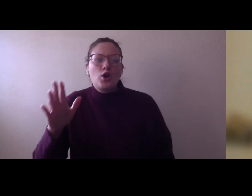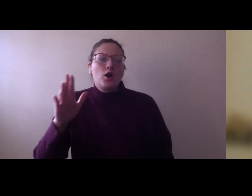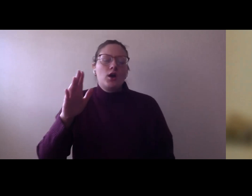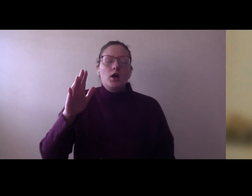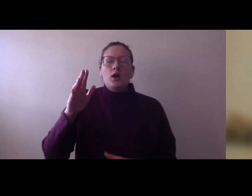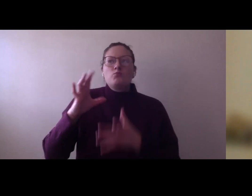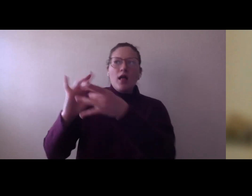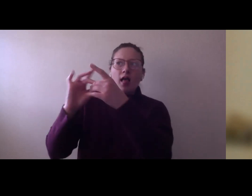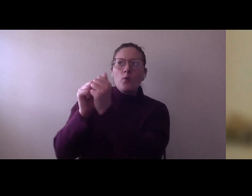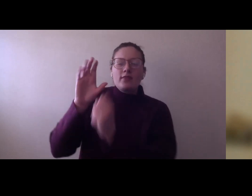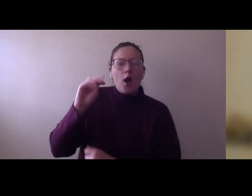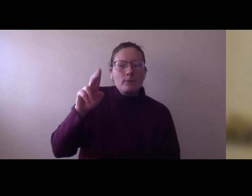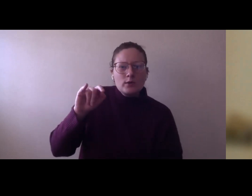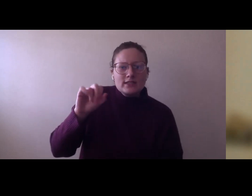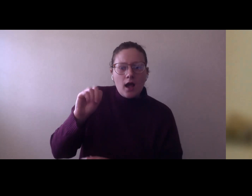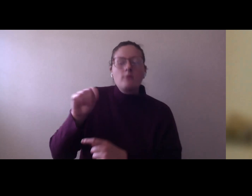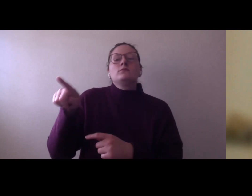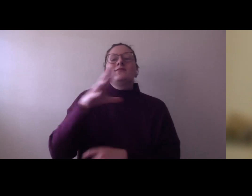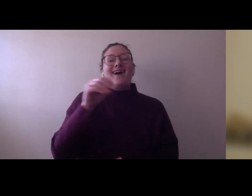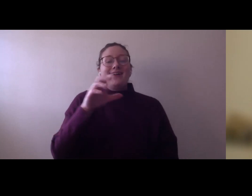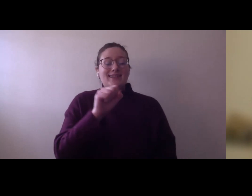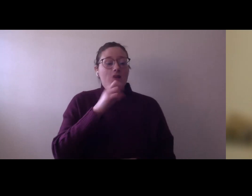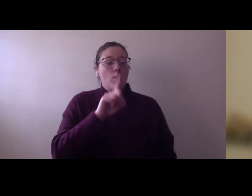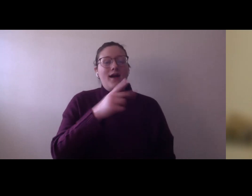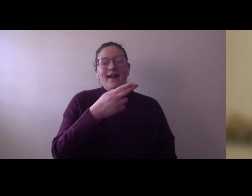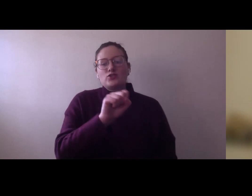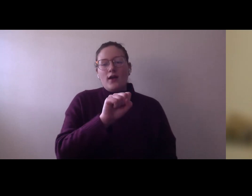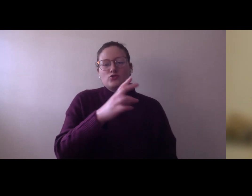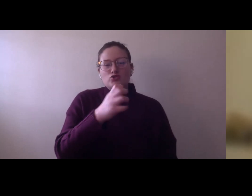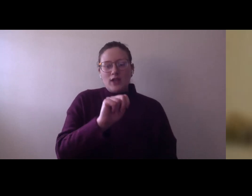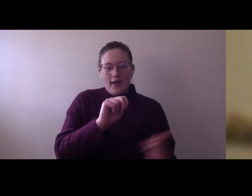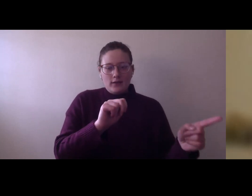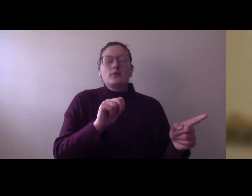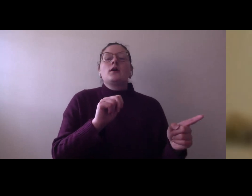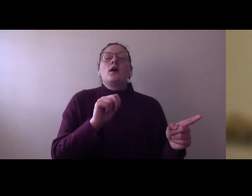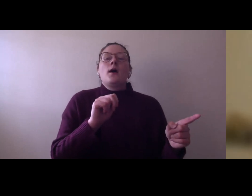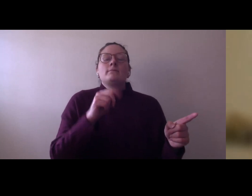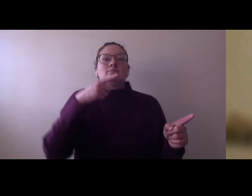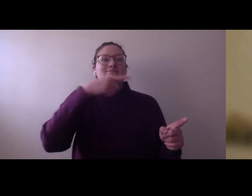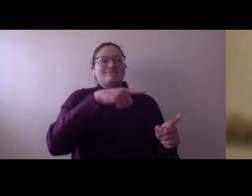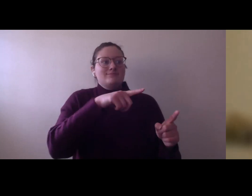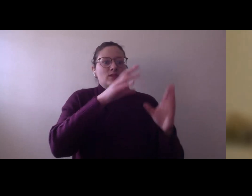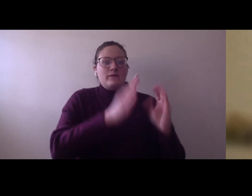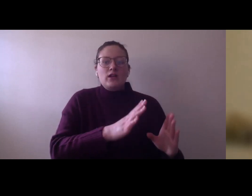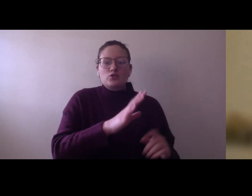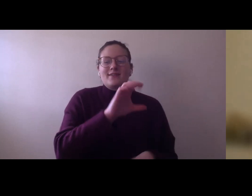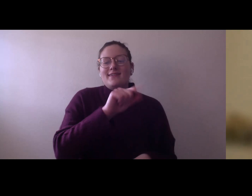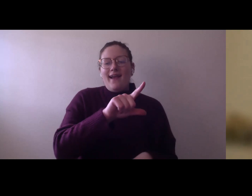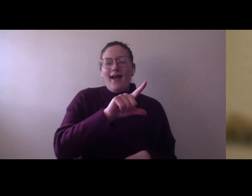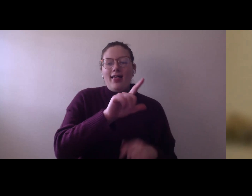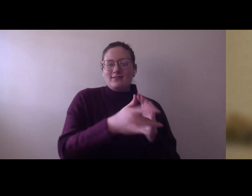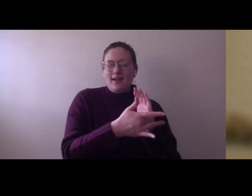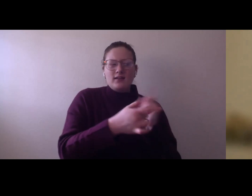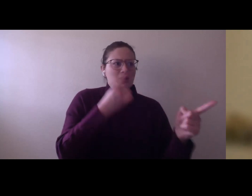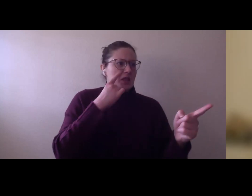communism. And also in the case of H.S. Chen Xiusheng, he was a professor at Caltech. I think